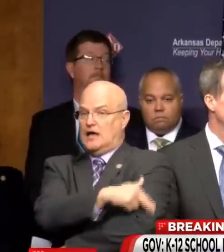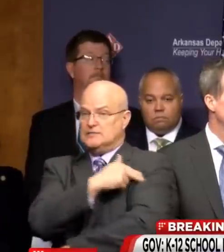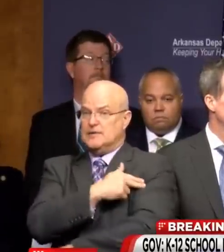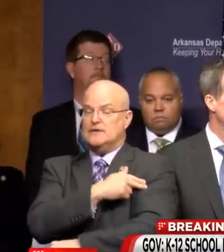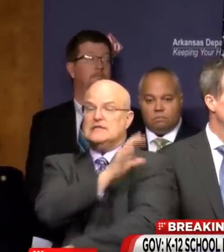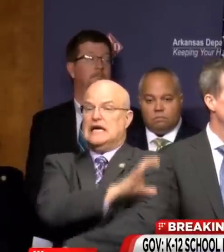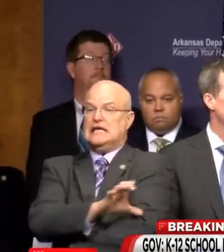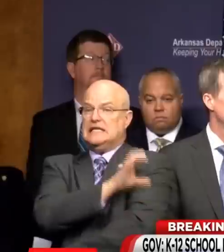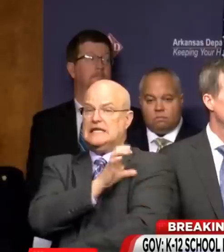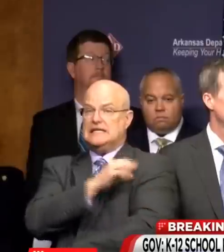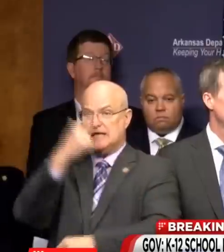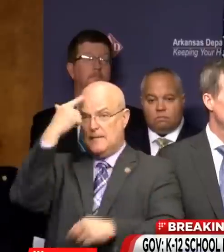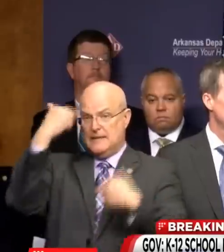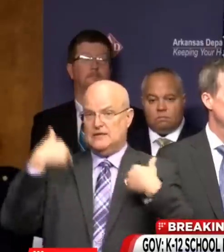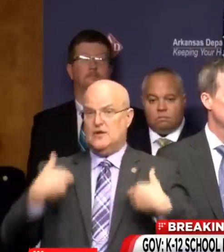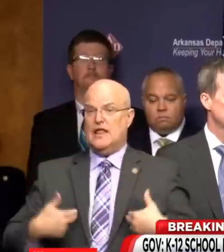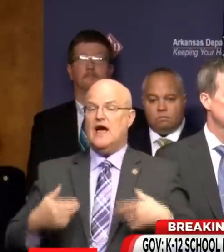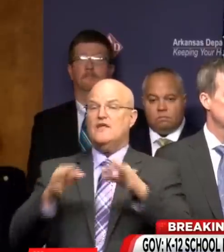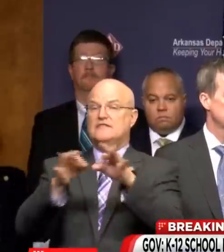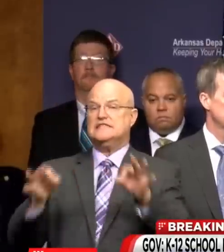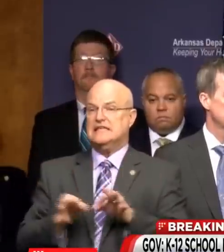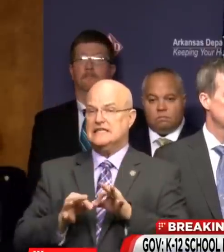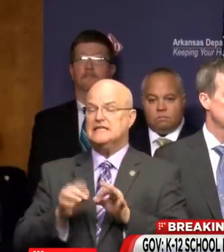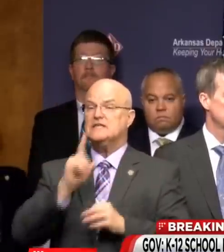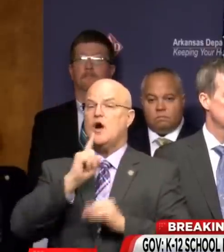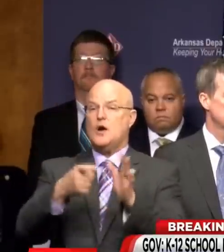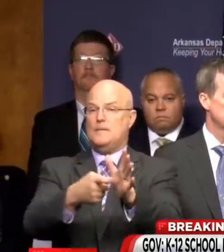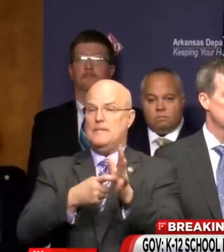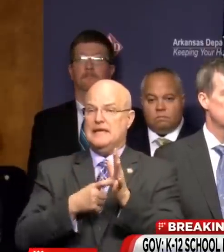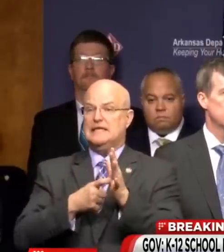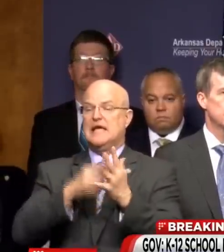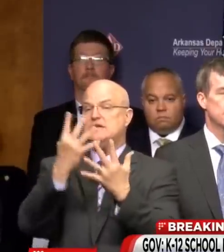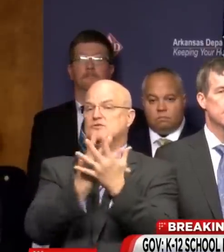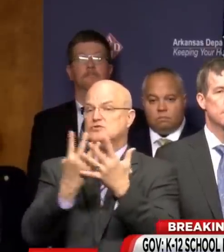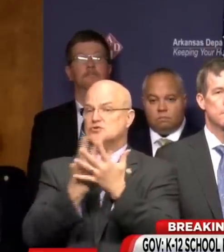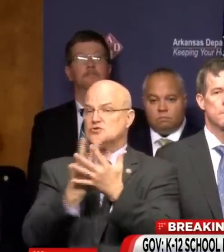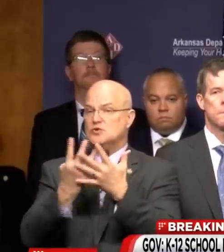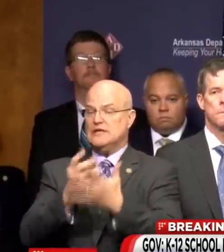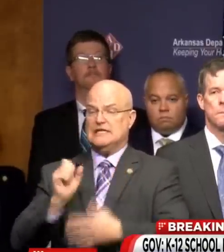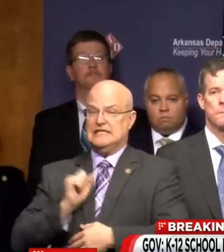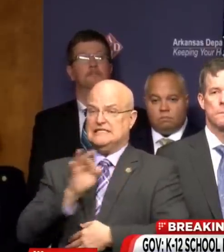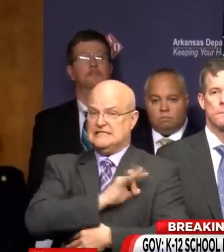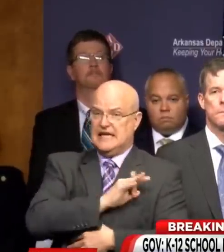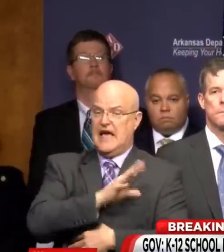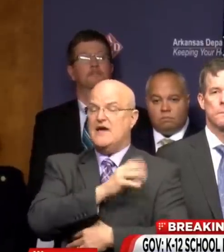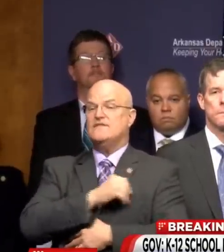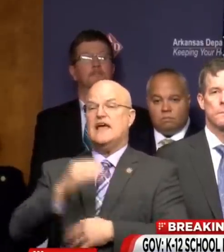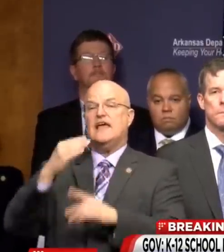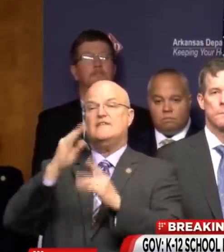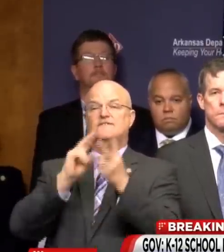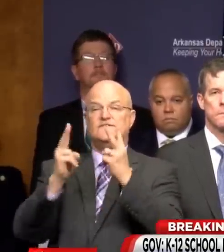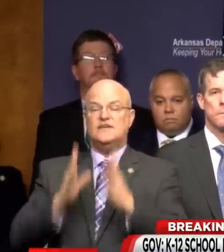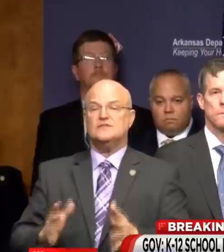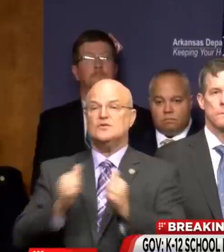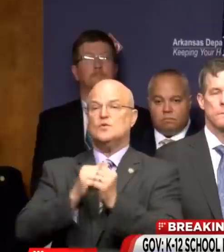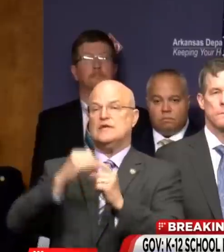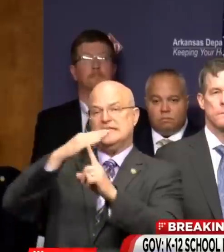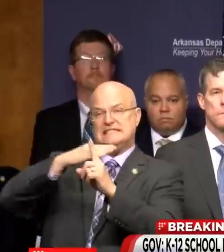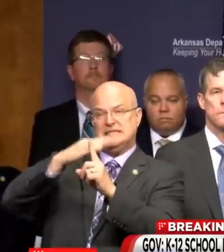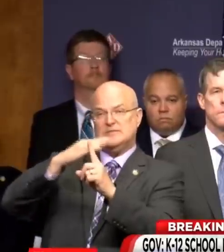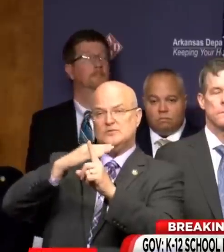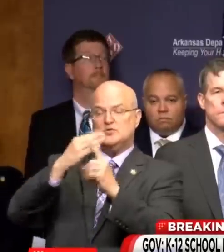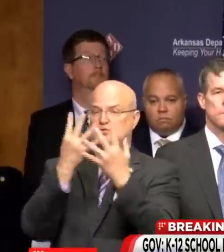hospitals, clinics, and mental health facilities are mandated to screen staff and visitors with temperature and